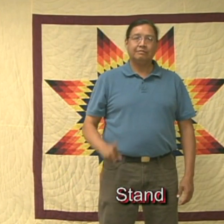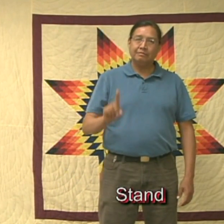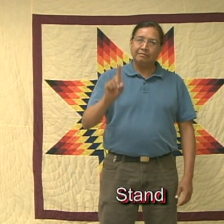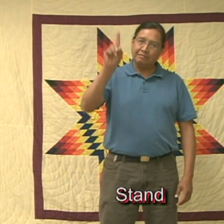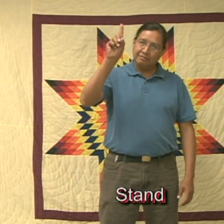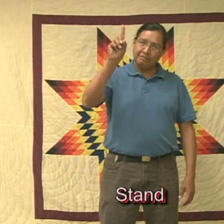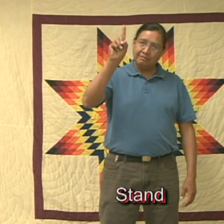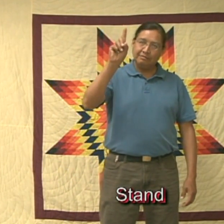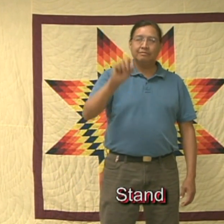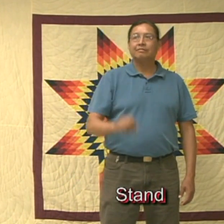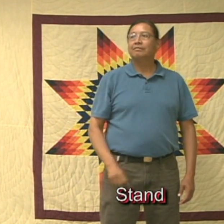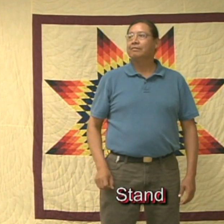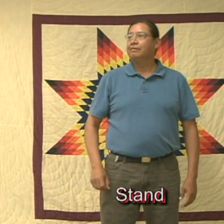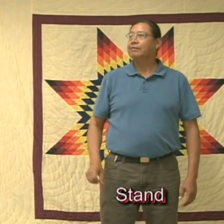Najin.